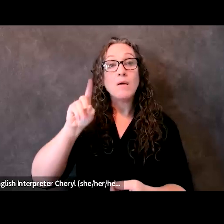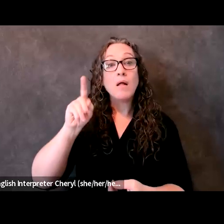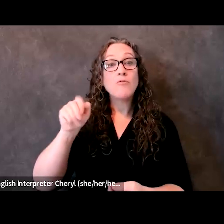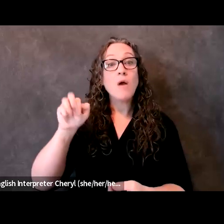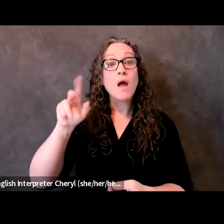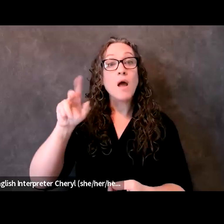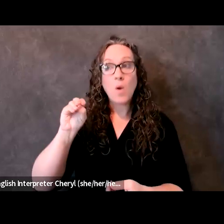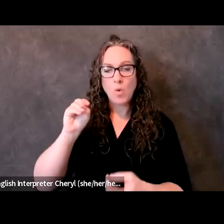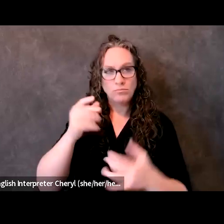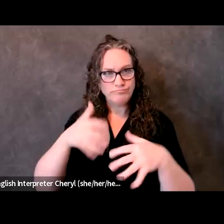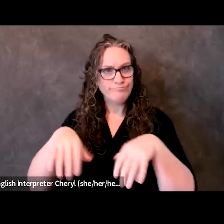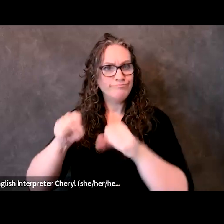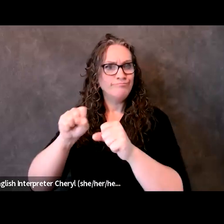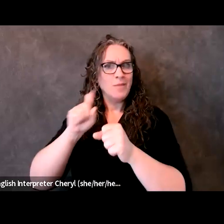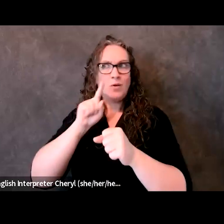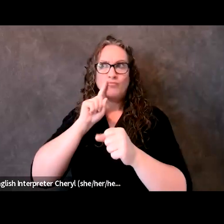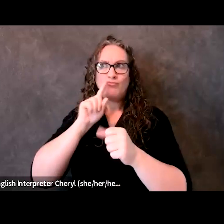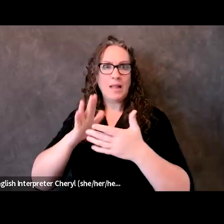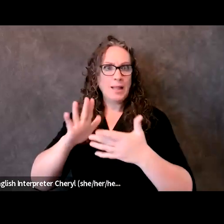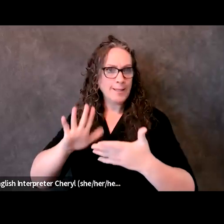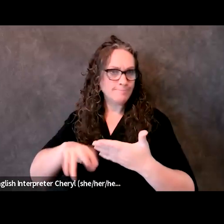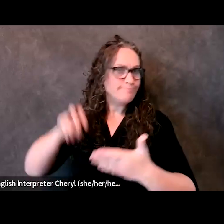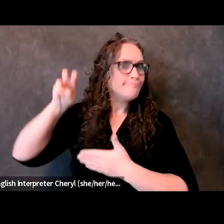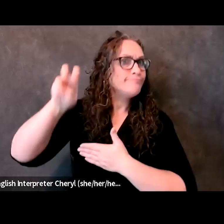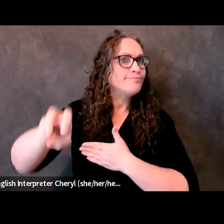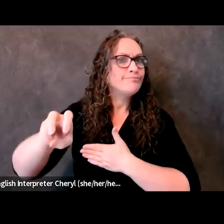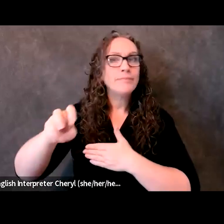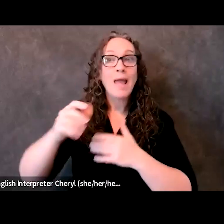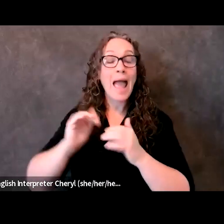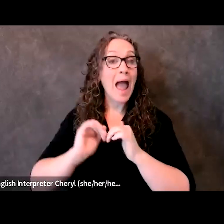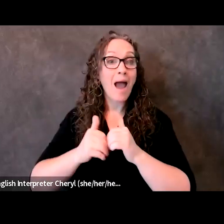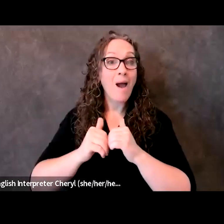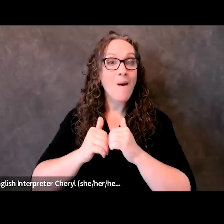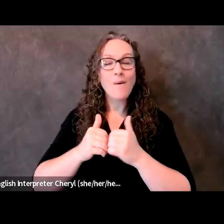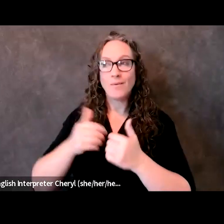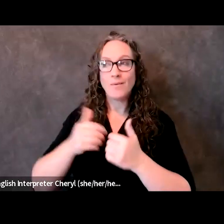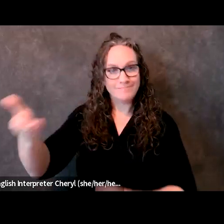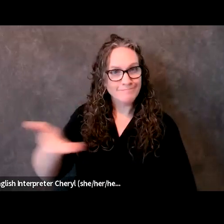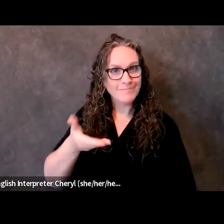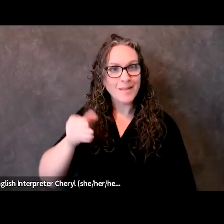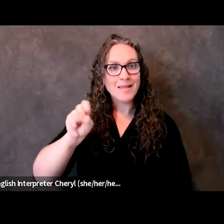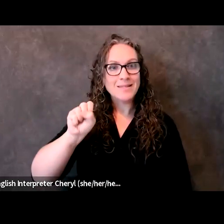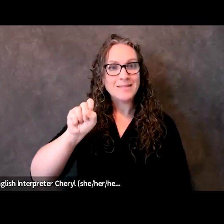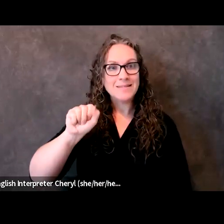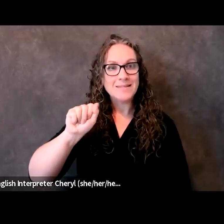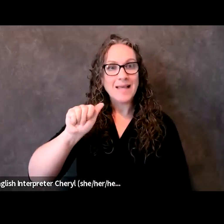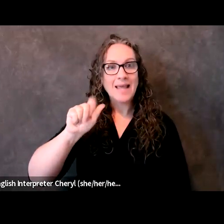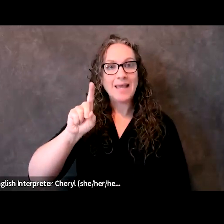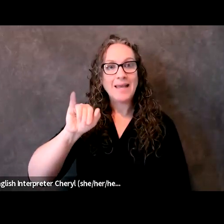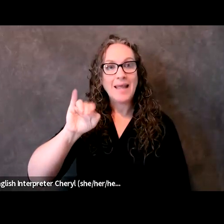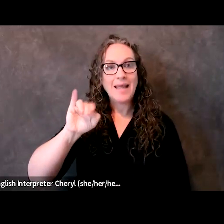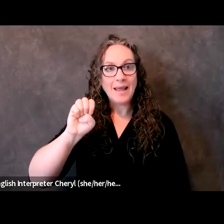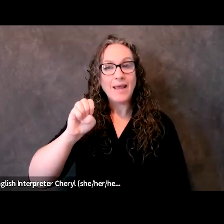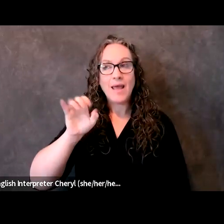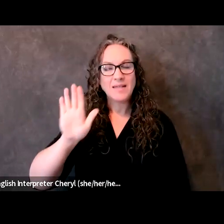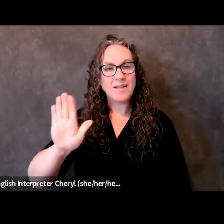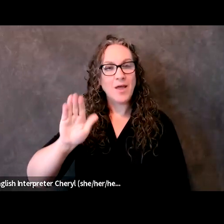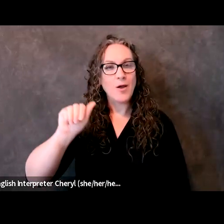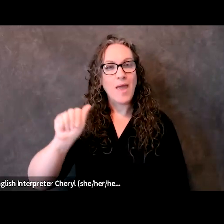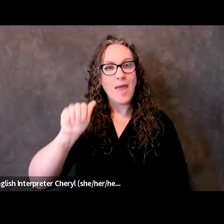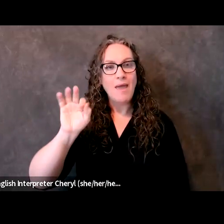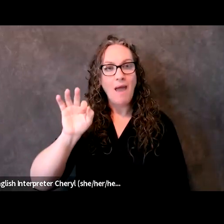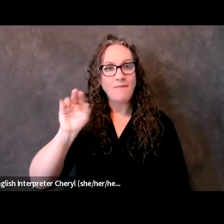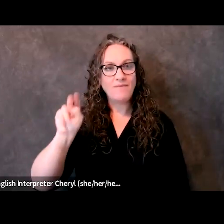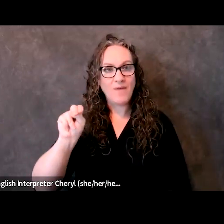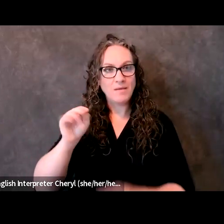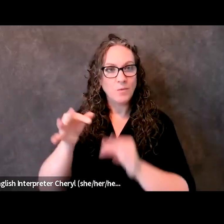forward, then brought on Sadie Martinez to lead their efforts as their AFN coordinator. Her support